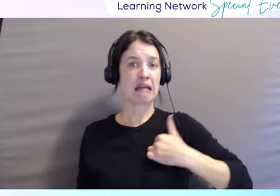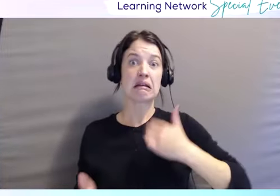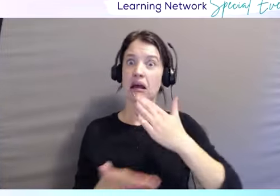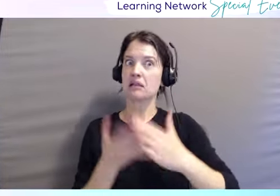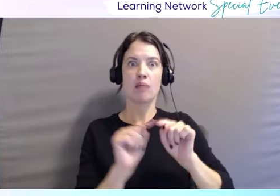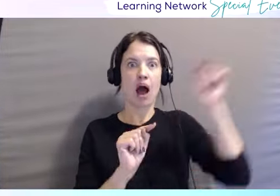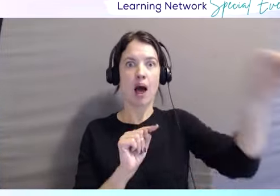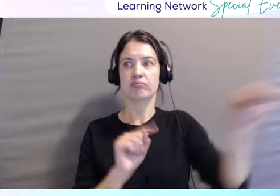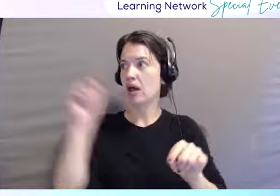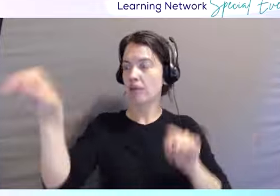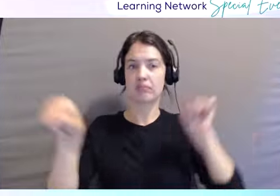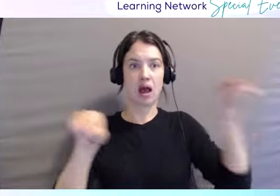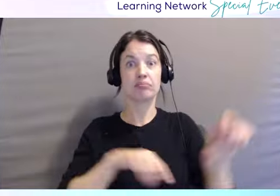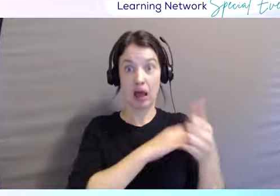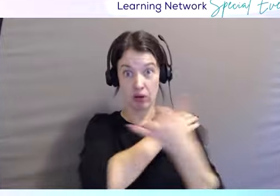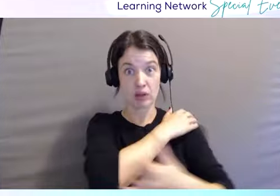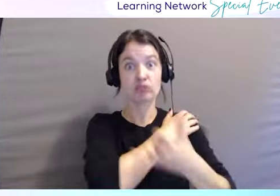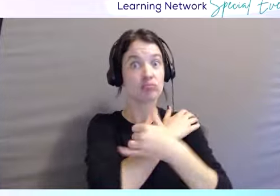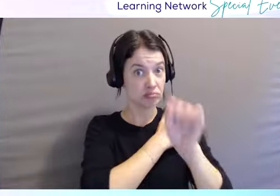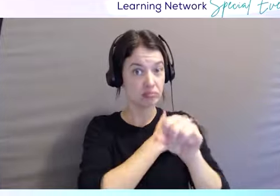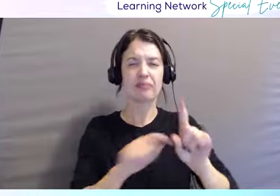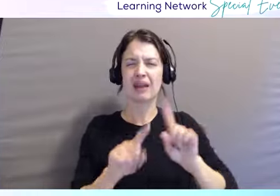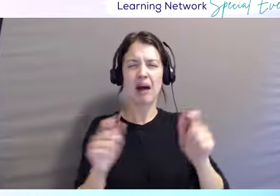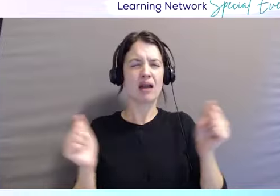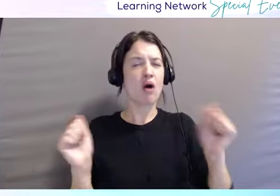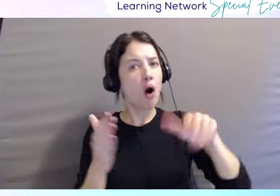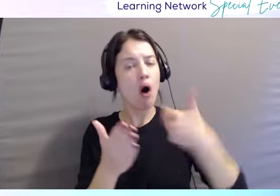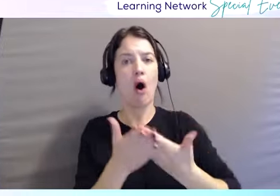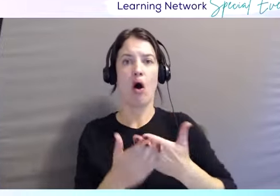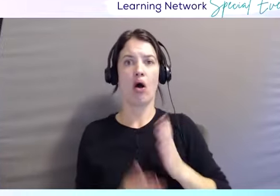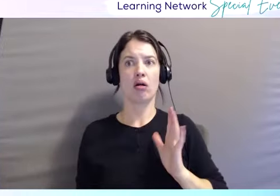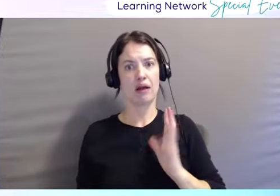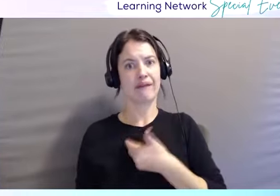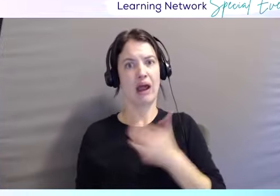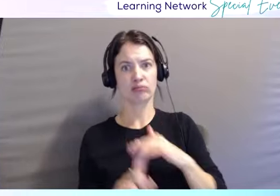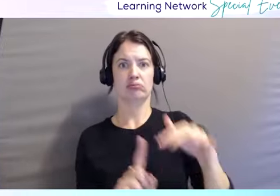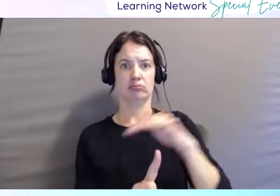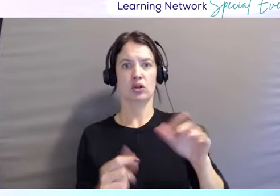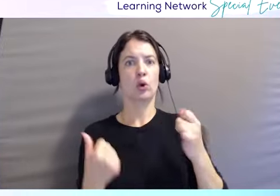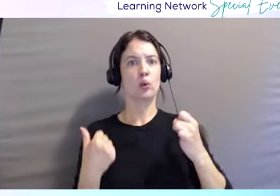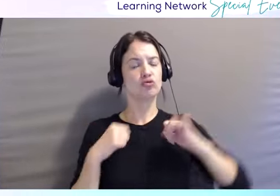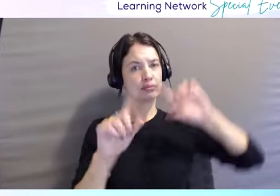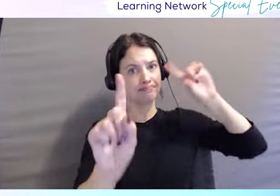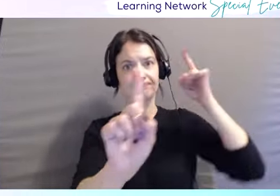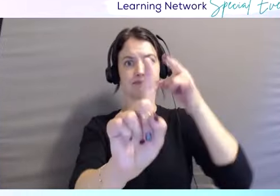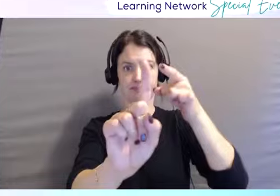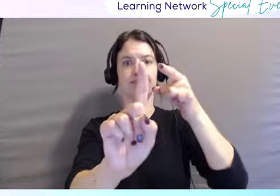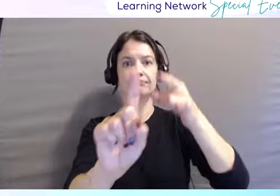countries. But in all of those, we try and pursue specifically the calls for justice and the calls